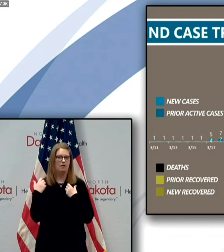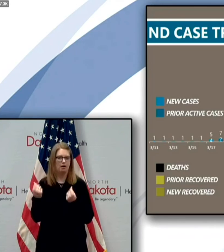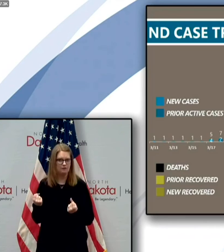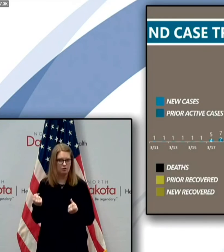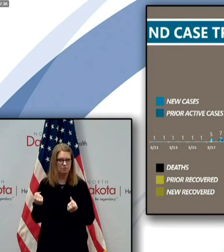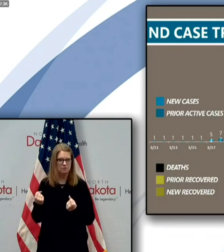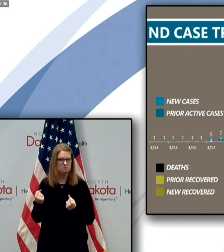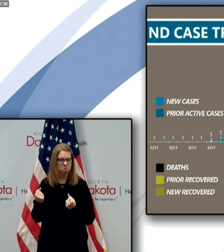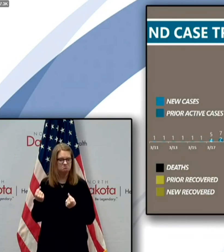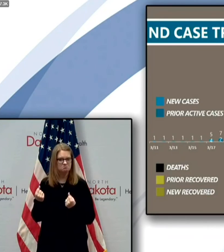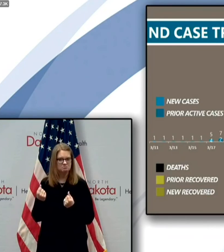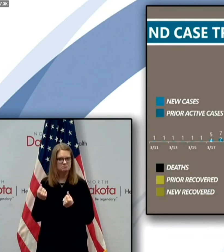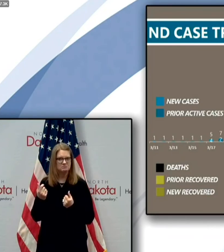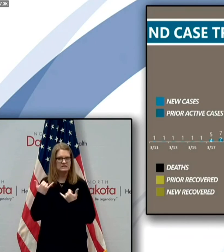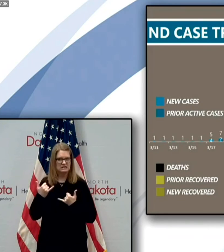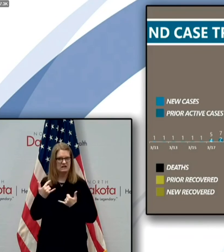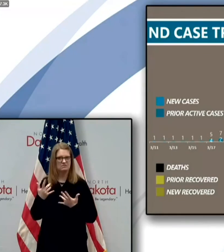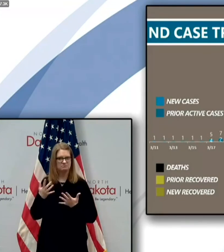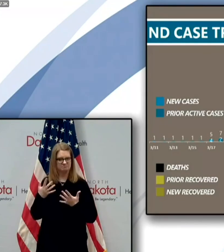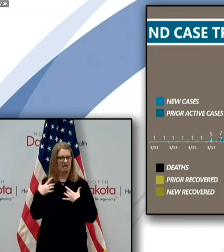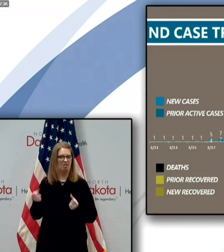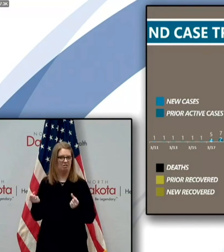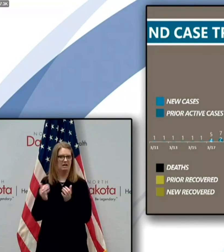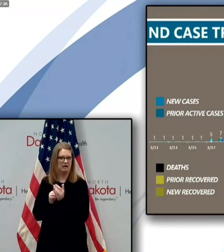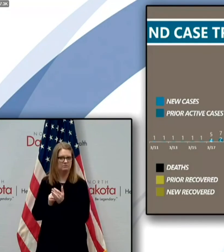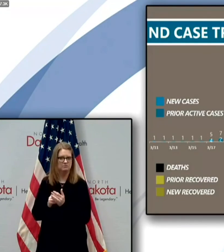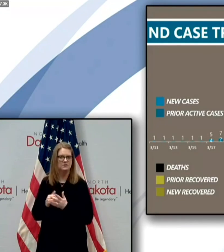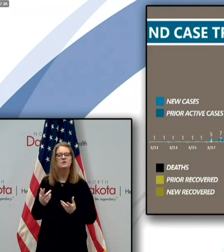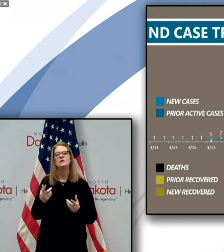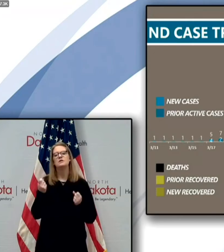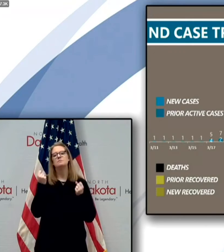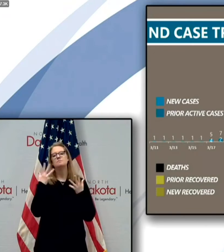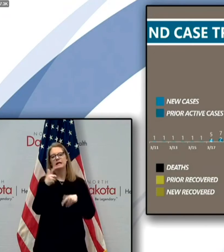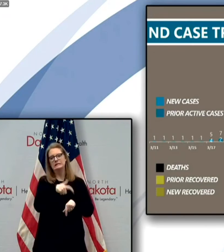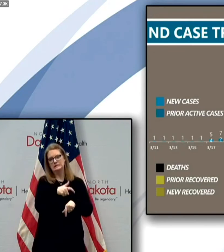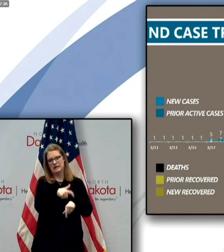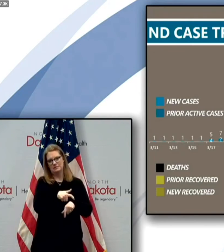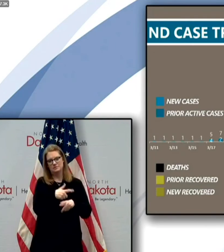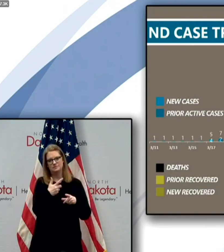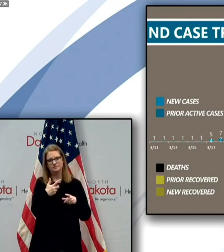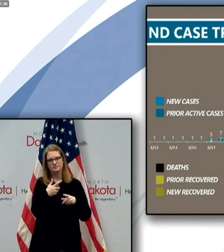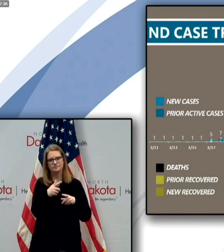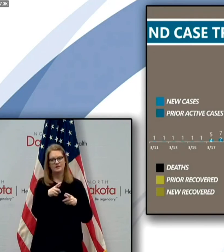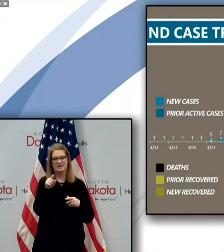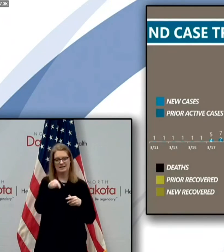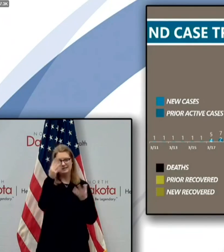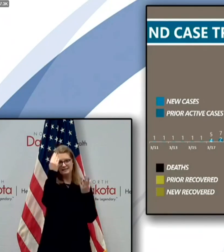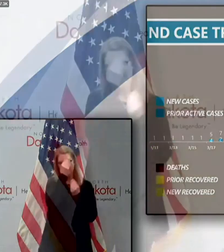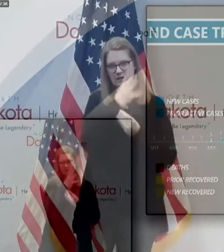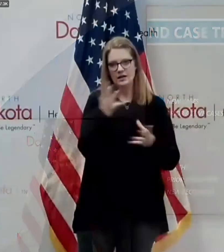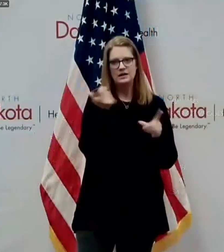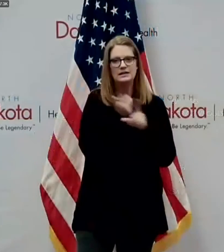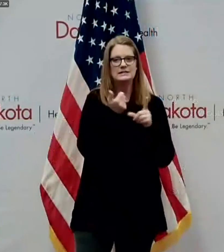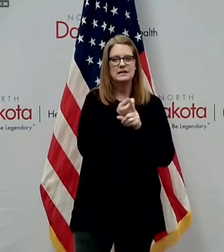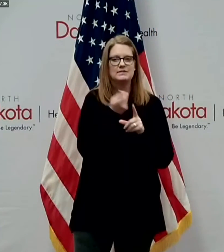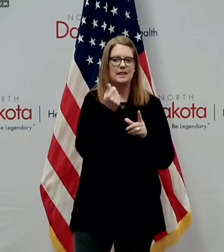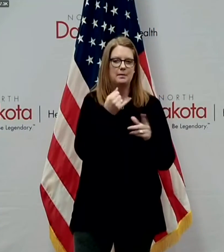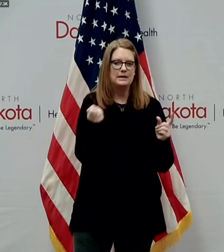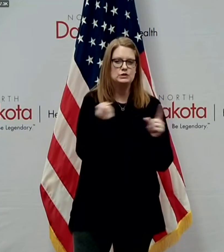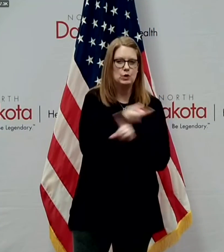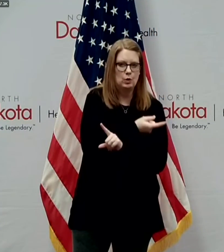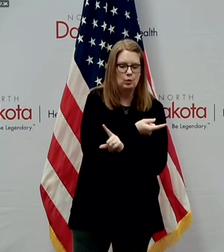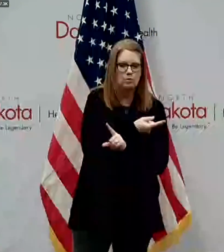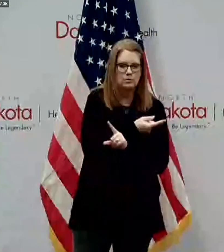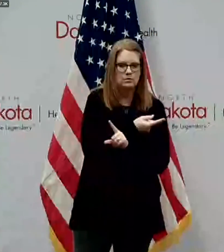as recovered than new testing. But again, as we've said multiple times, the data often gets a little skewed over